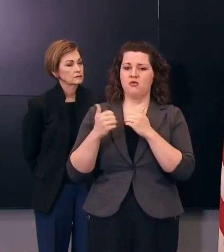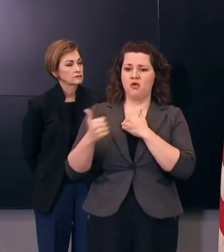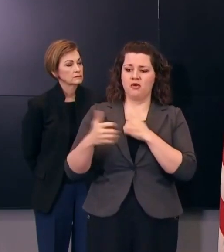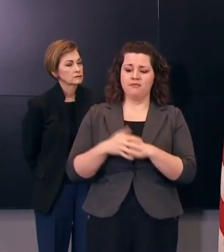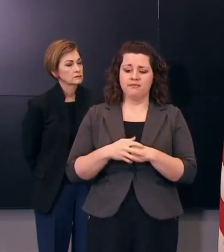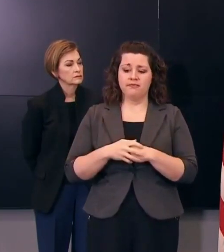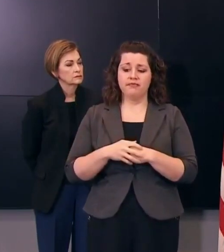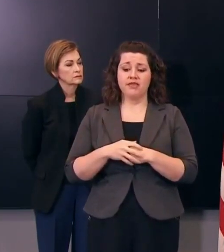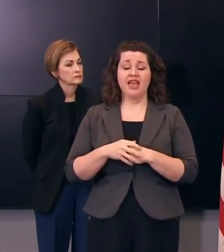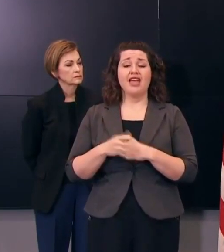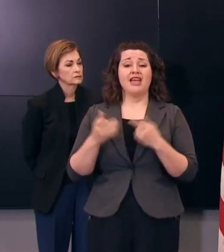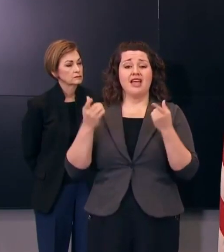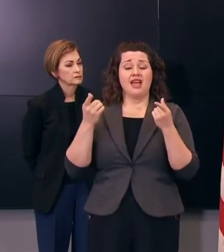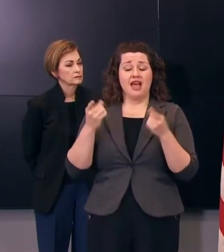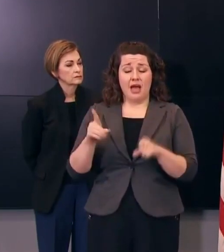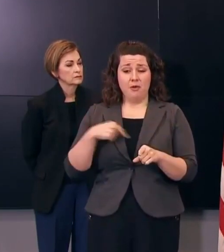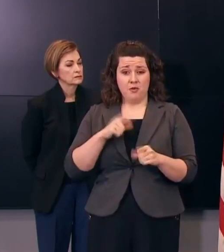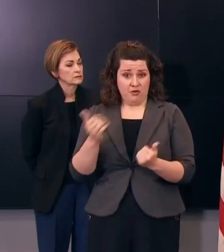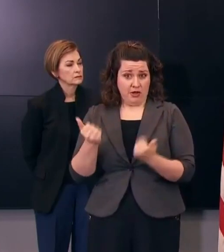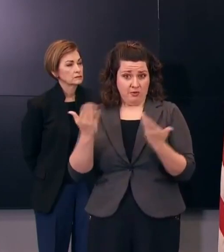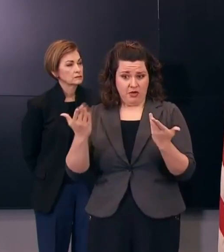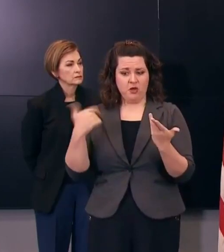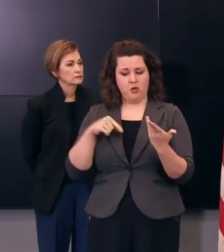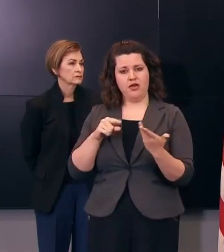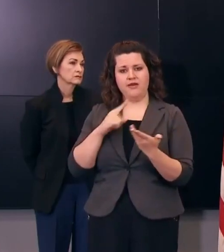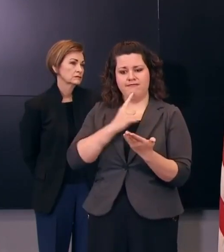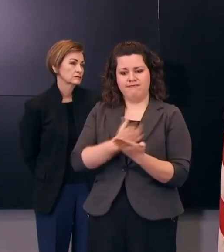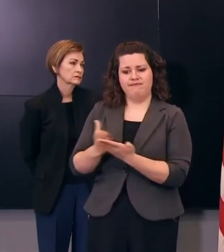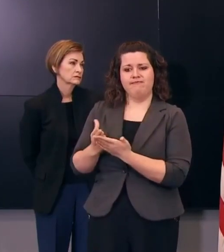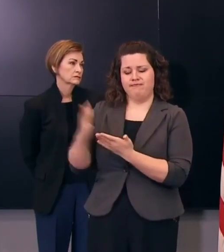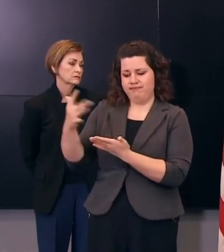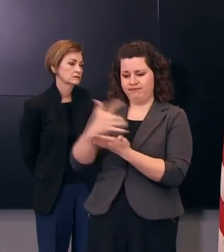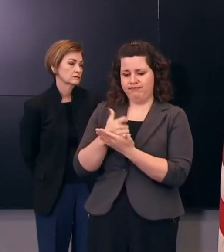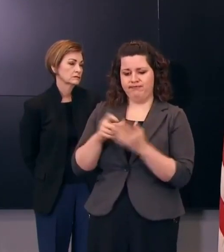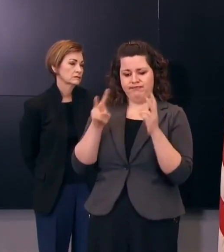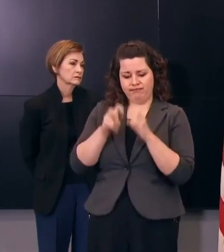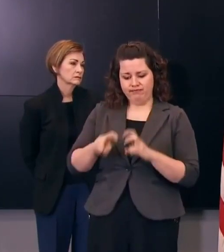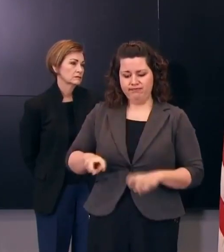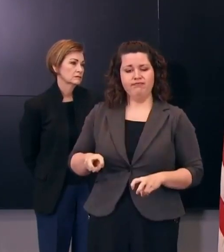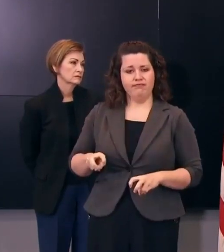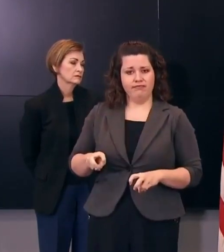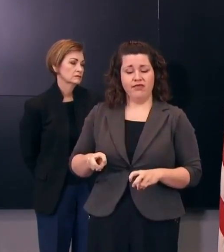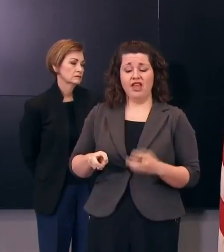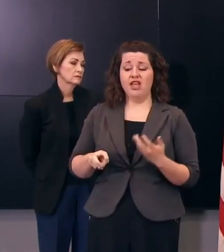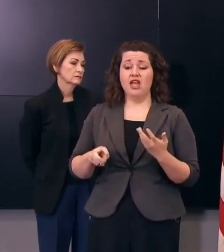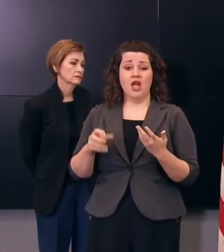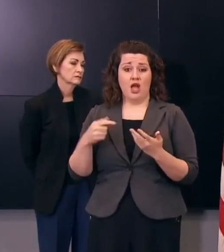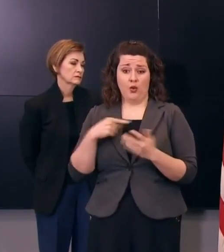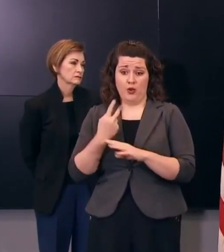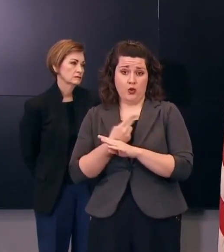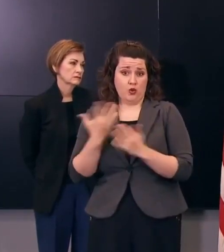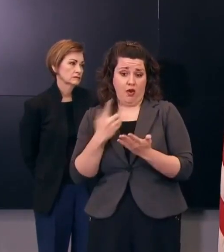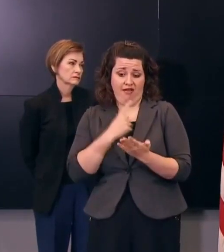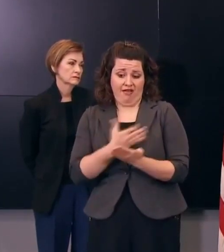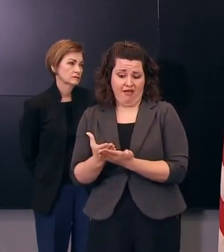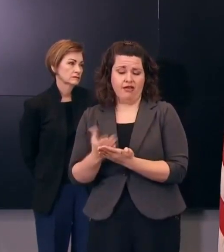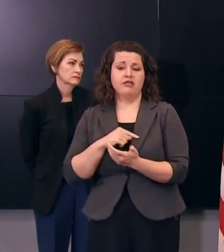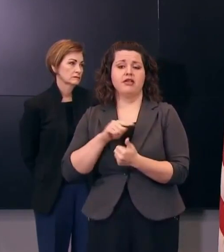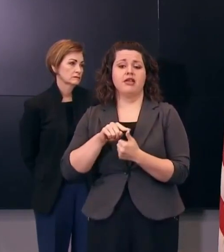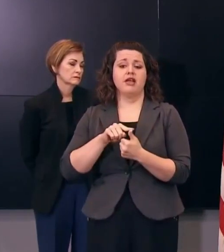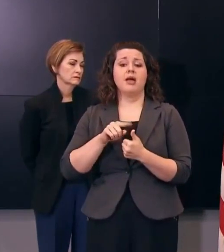are looking at when we make recommendations about mitigation measures that should be implemented include the percent